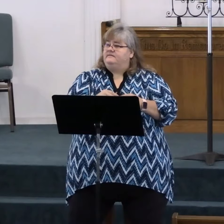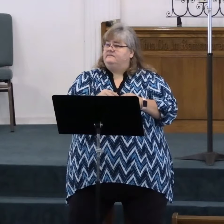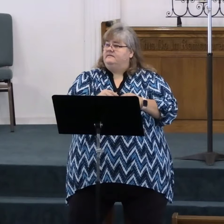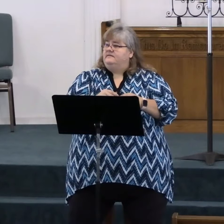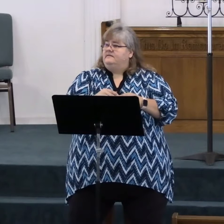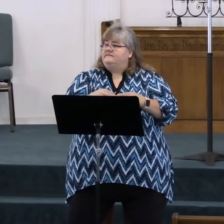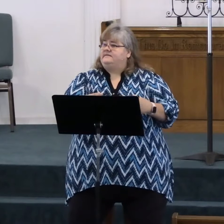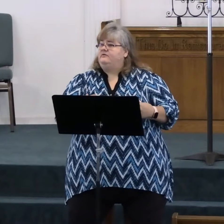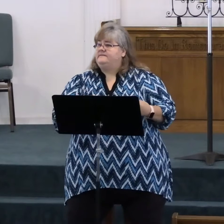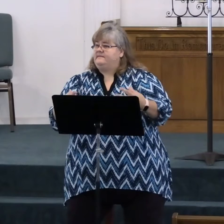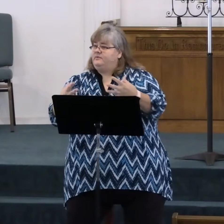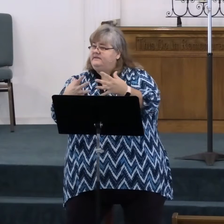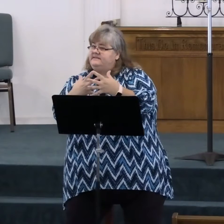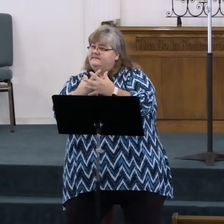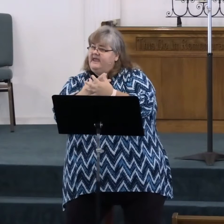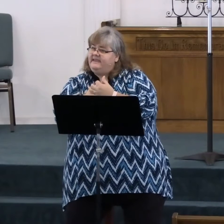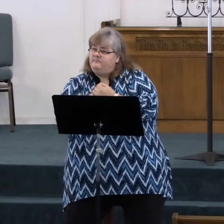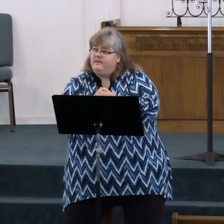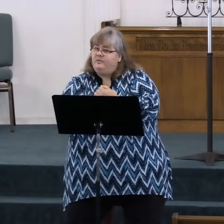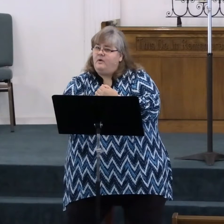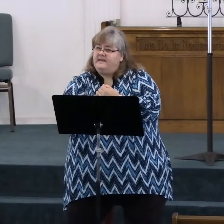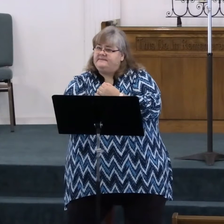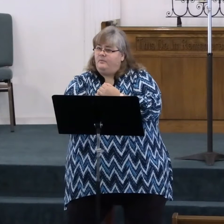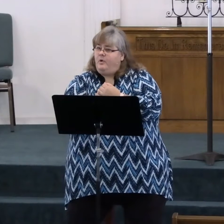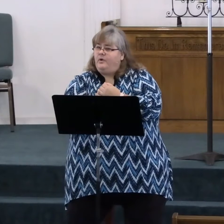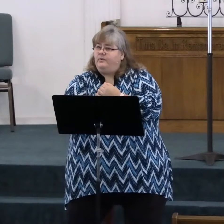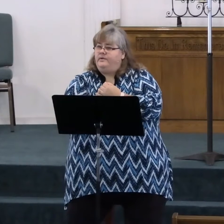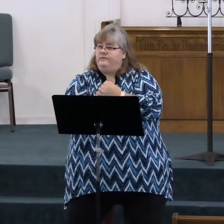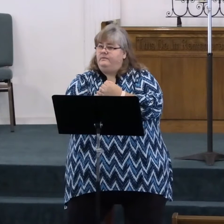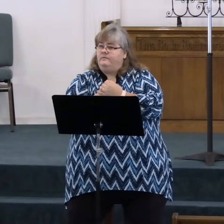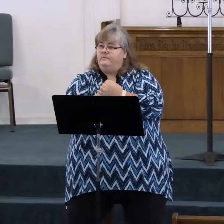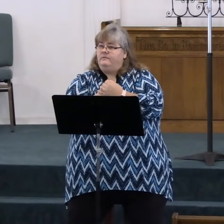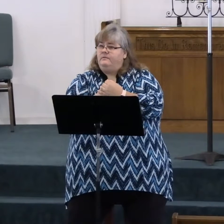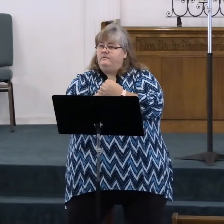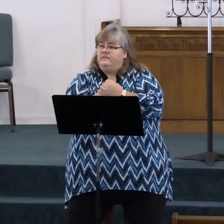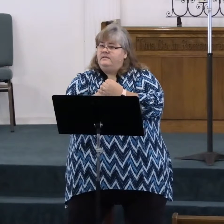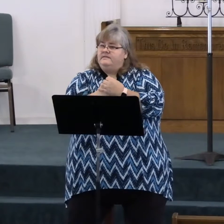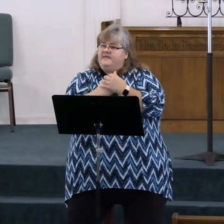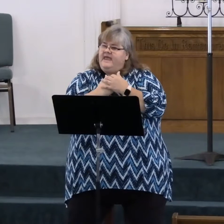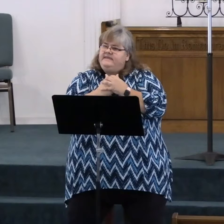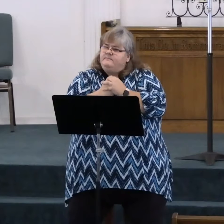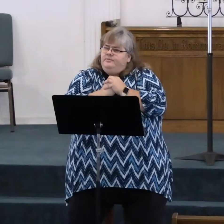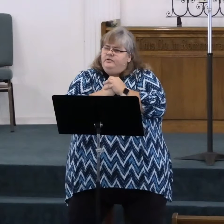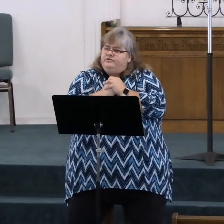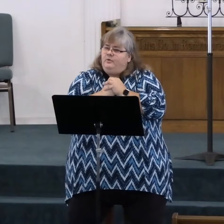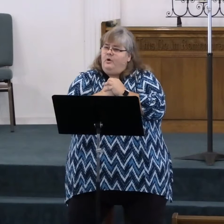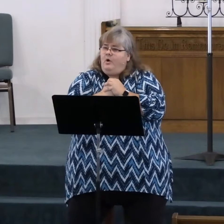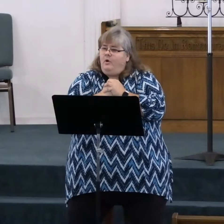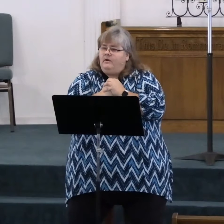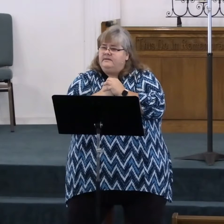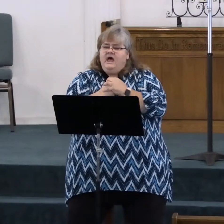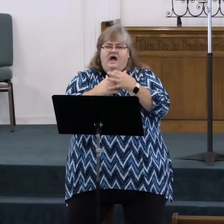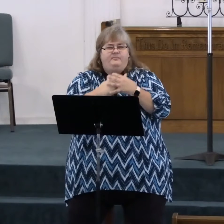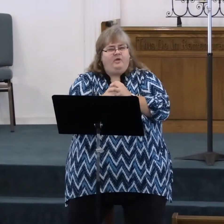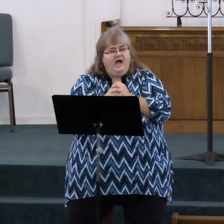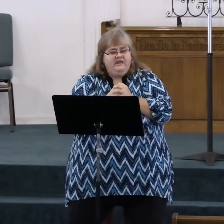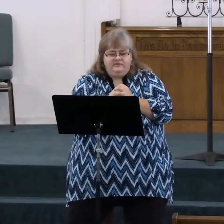benefit is telling us that we need to take and memorize the word. take it and put it to our heart, apply it to